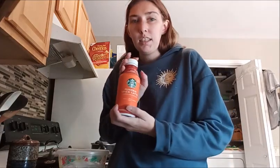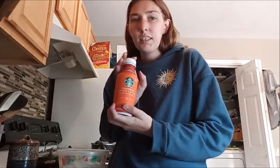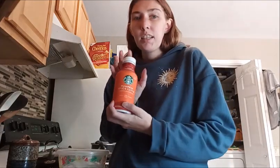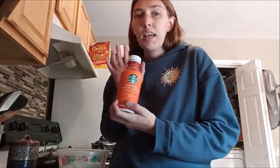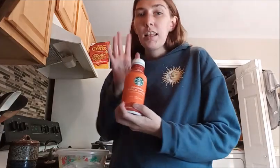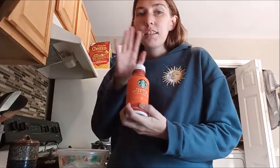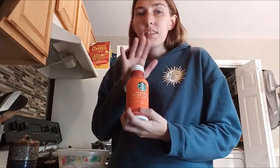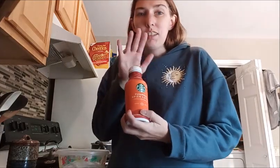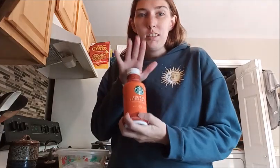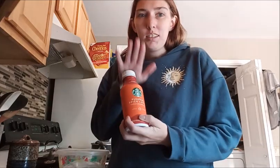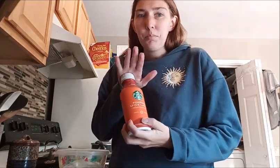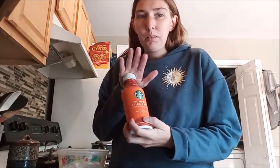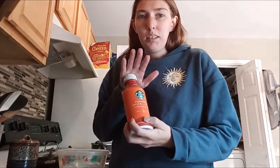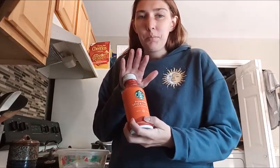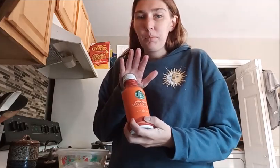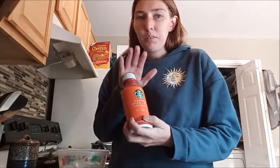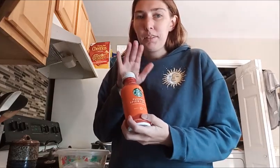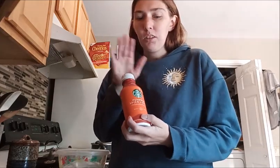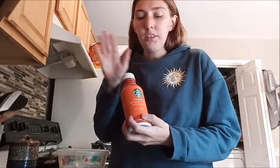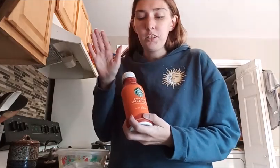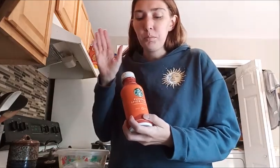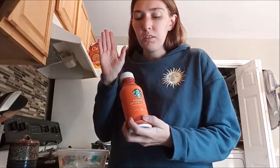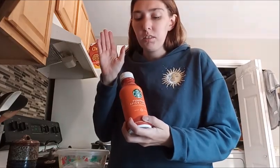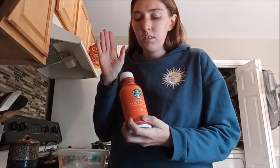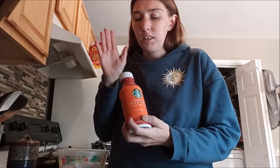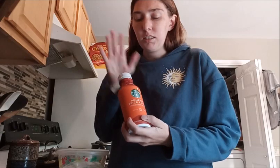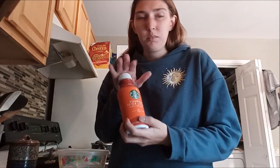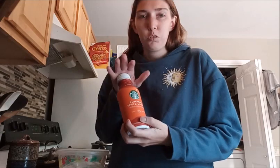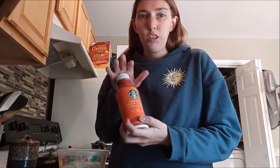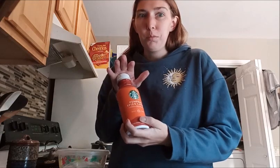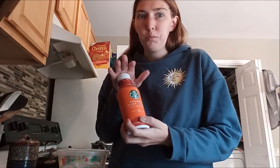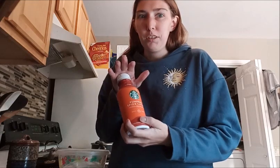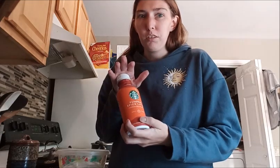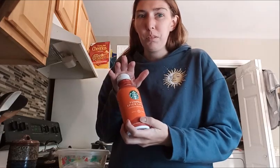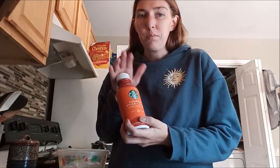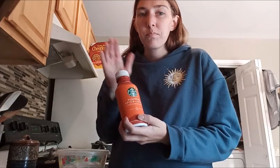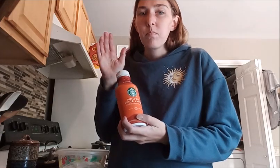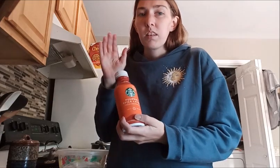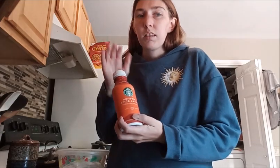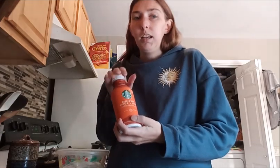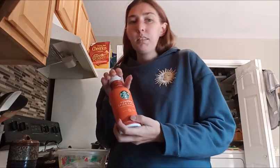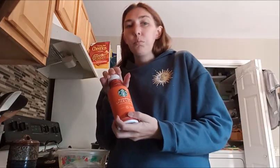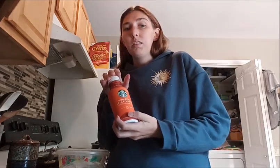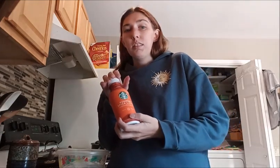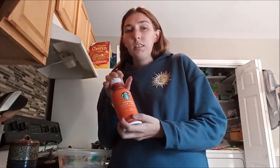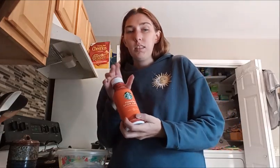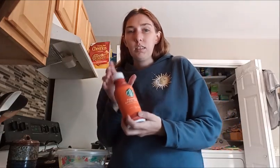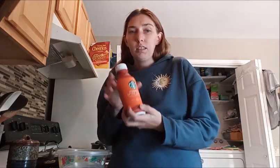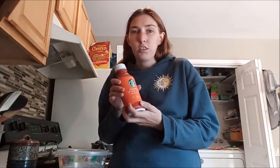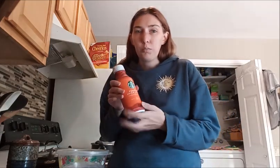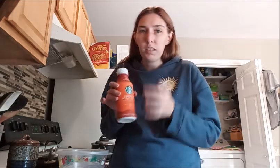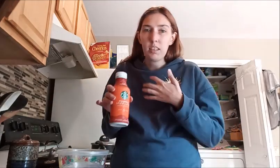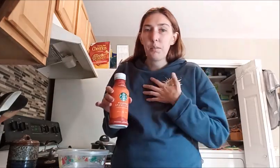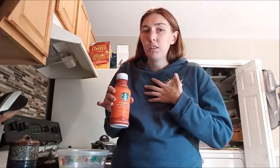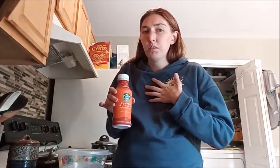latte. This does not taste like pumpkin spice at all. It just tastes like straight up espresso to me. That's what this tastes like. That's just me. That's my taste